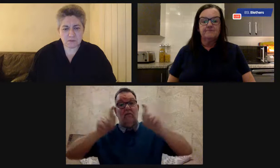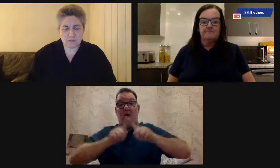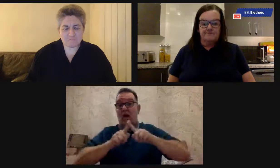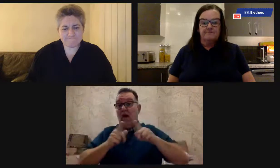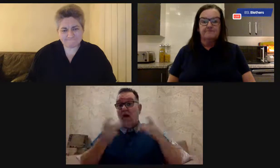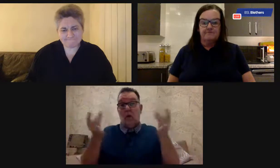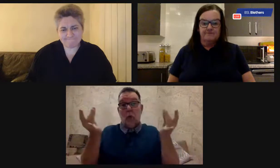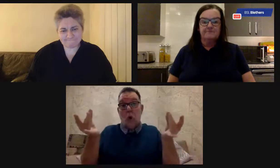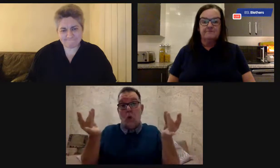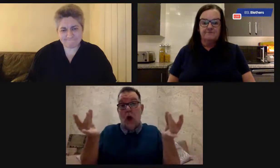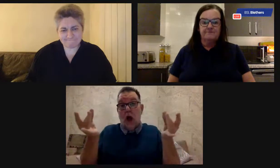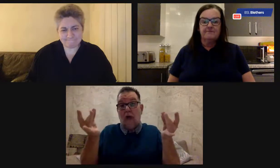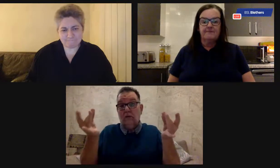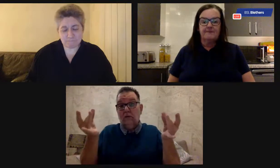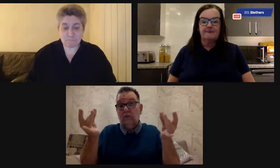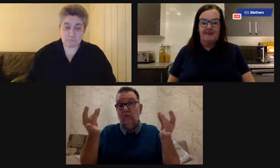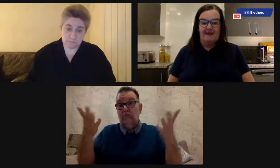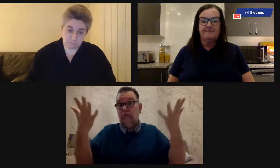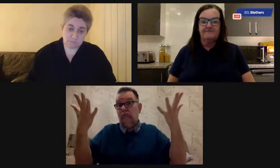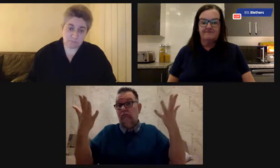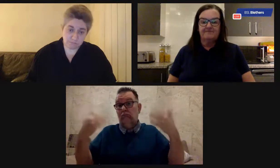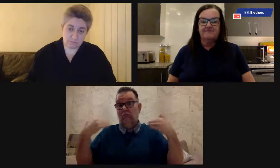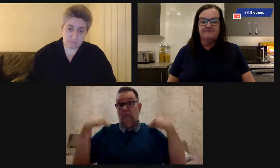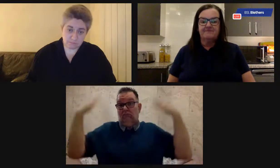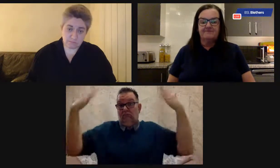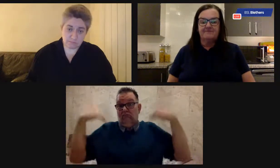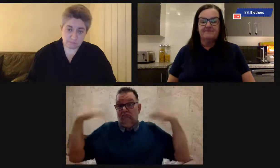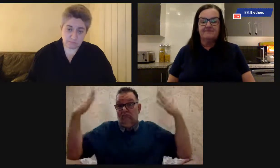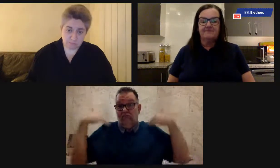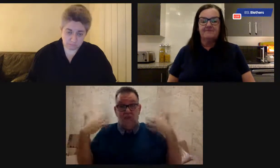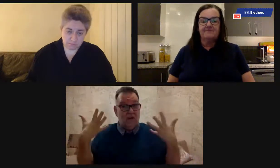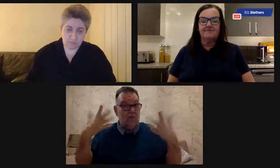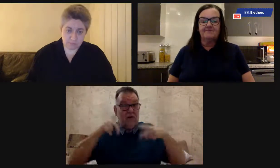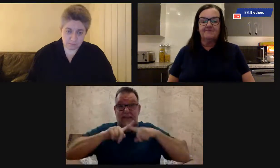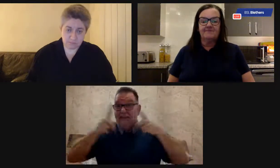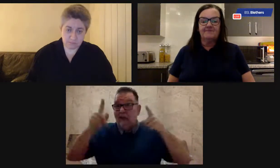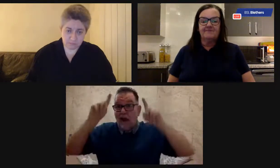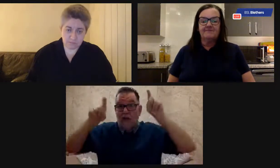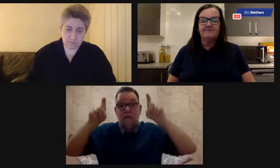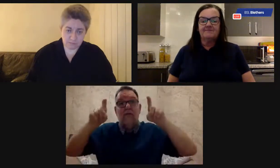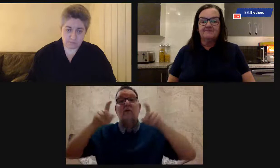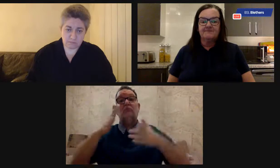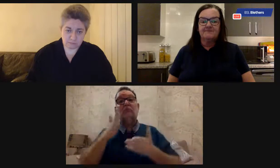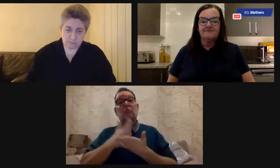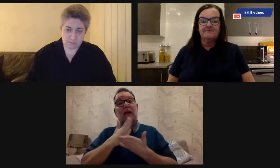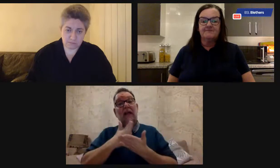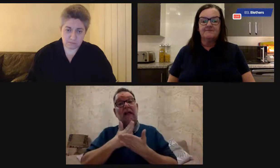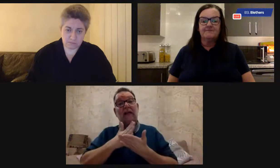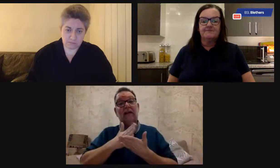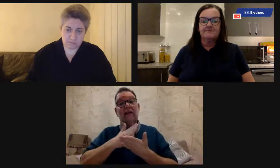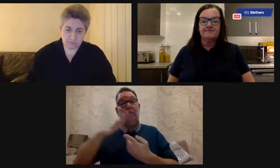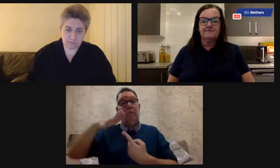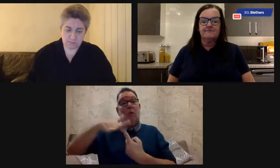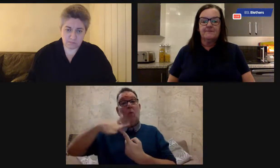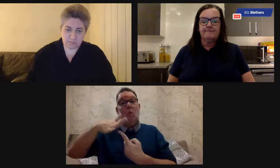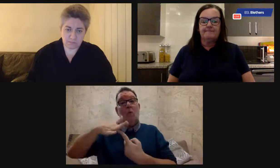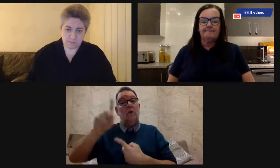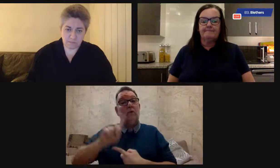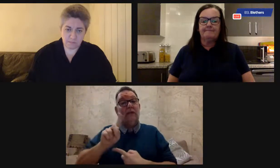of long-term planning and how the organisation is going on. Yoga is a possibility, some exercise, any kind